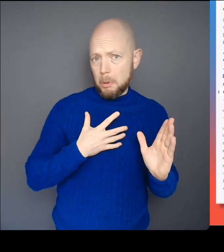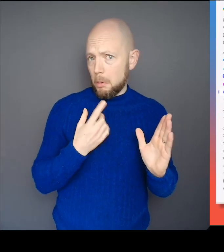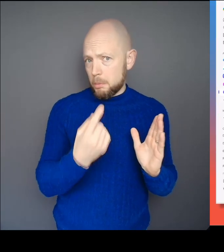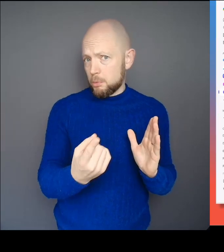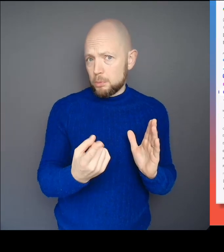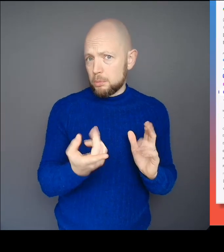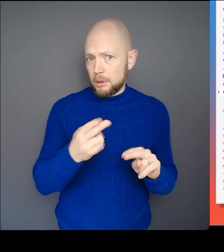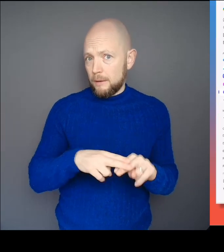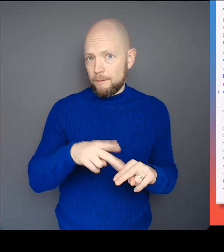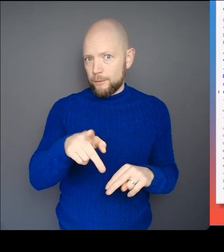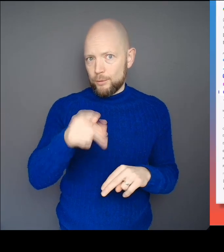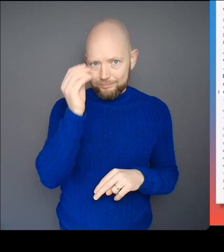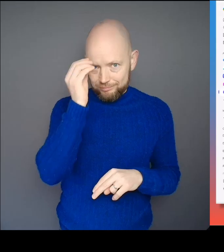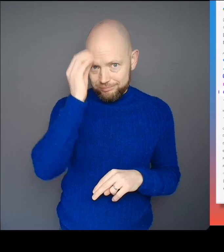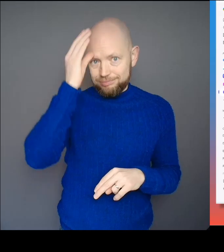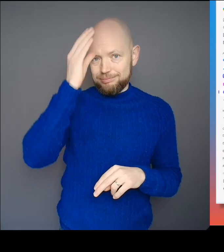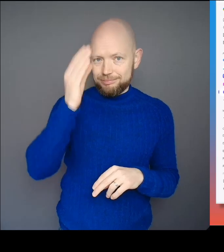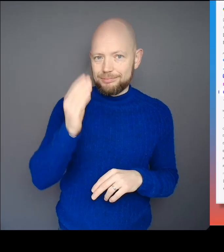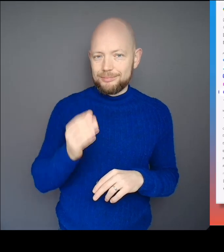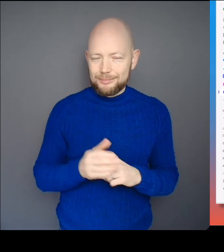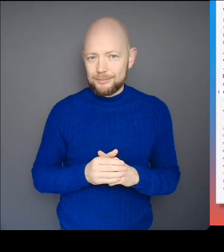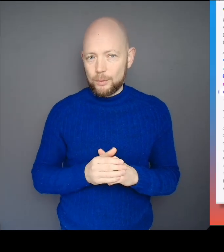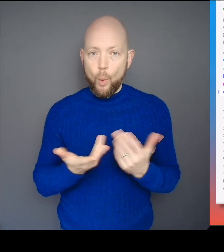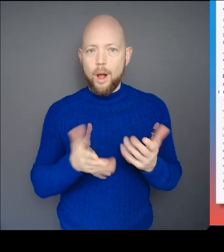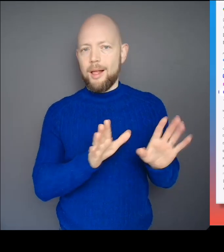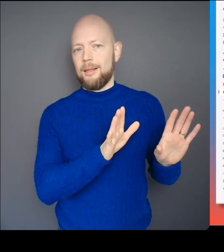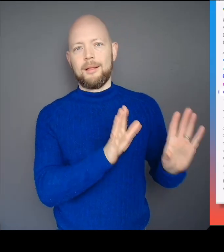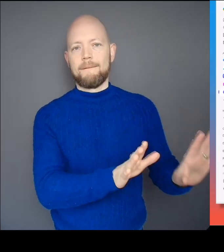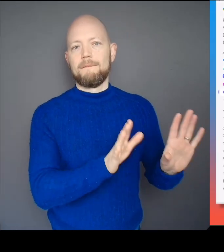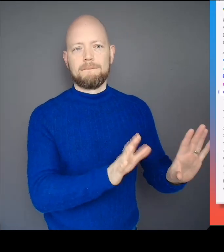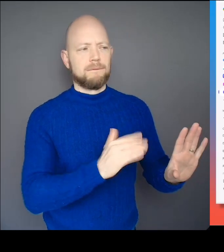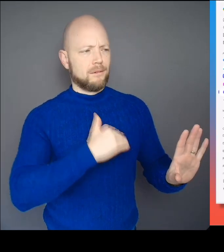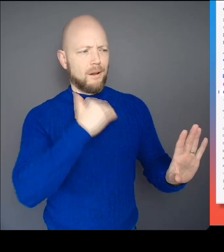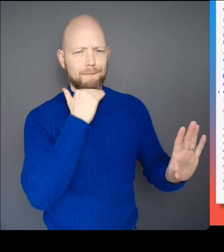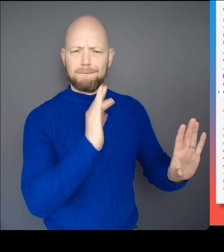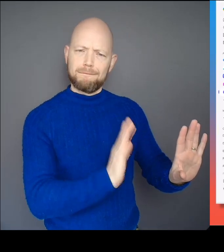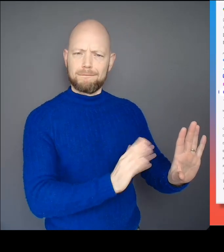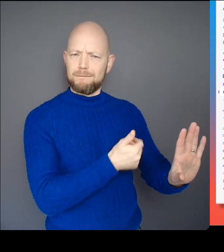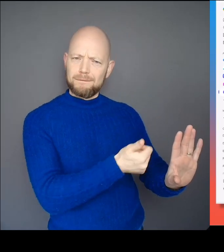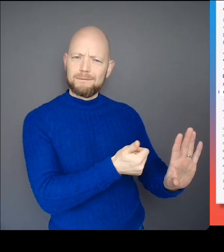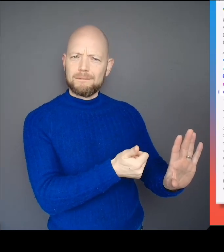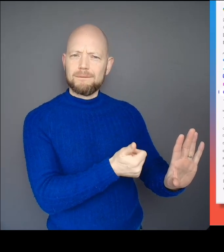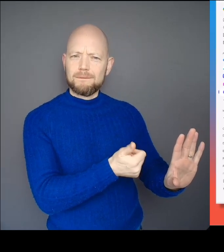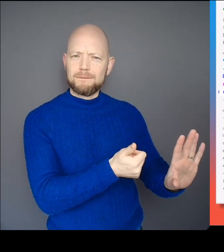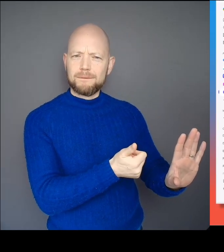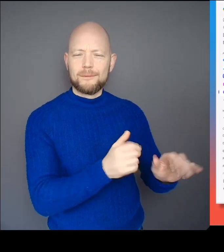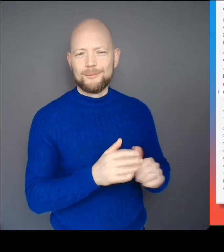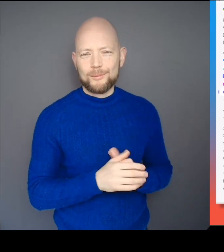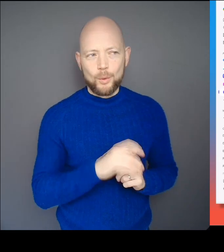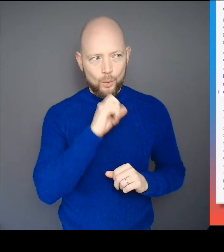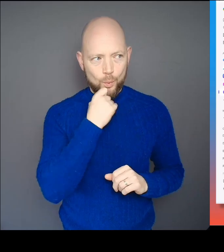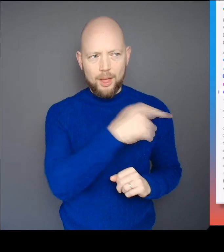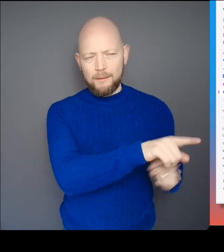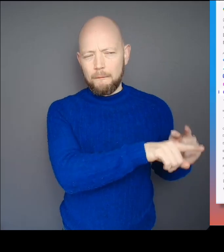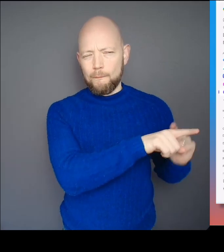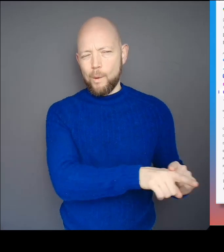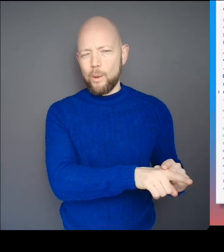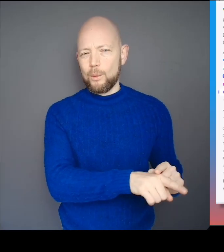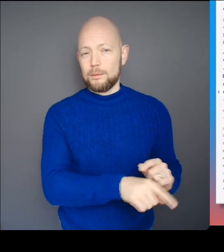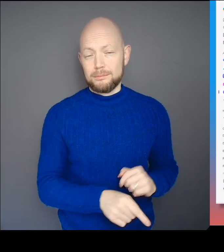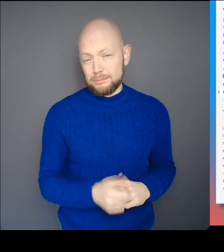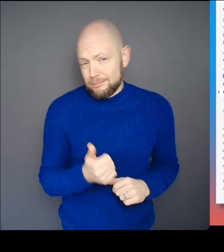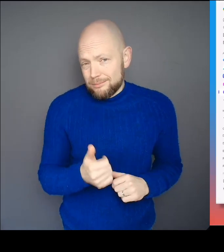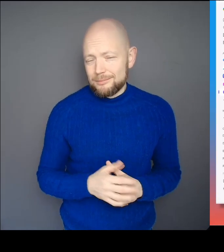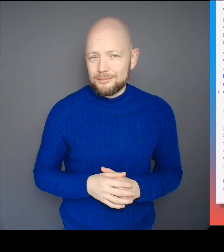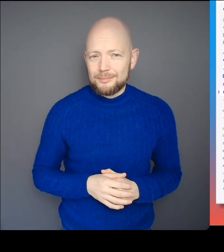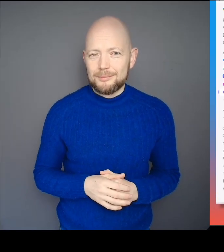can directly write your own instructions if you know what you're doing after you've done a few of them. But to be honest, that description and then the agent just